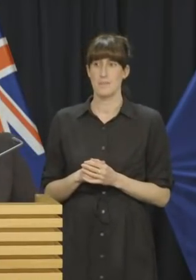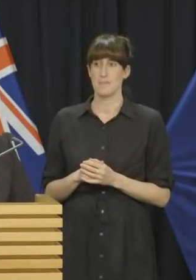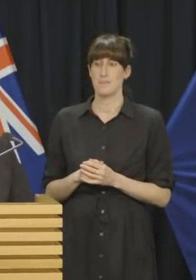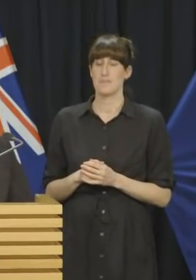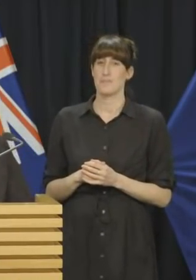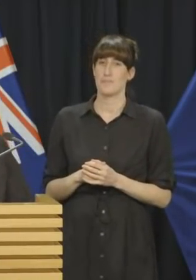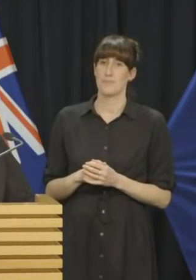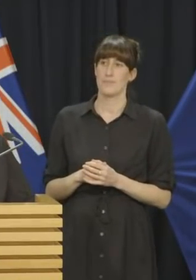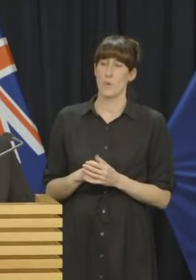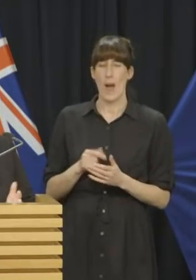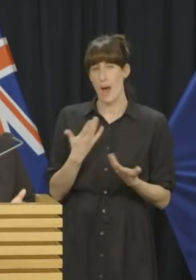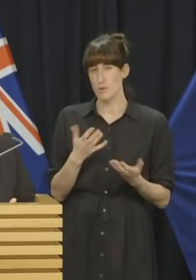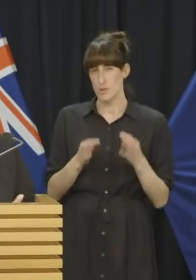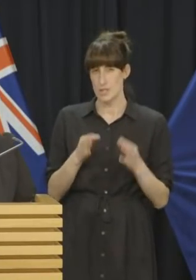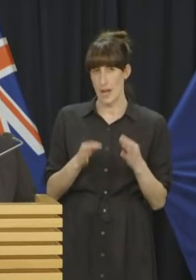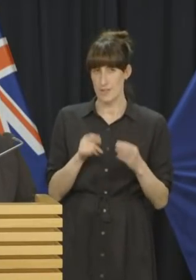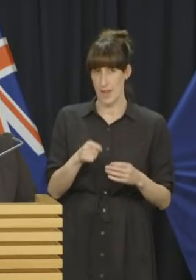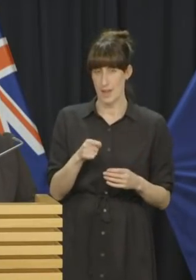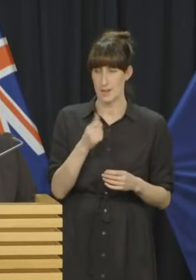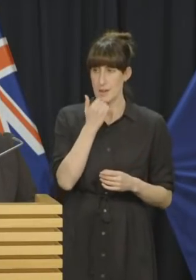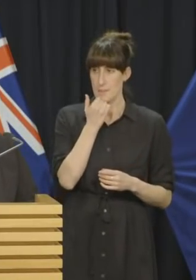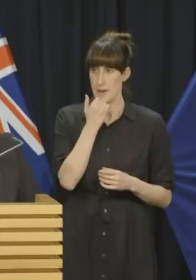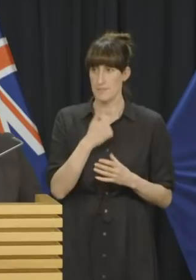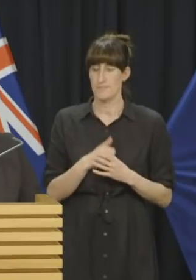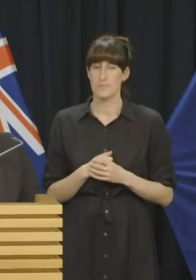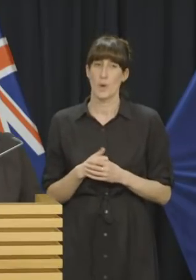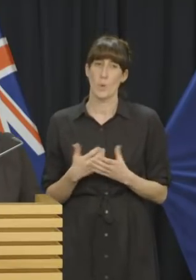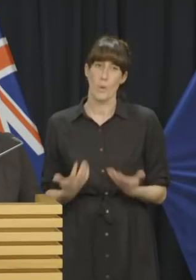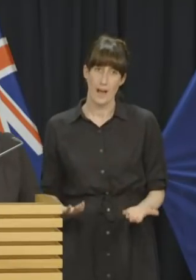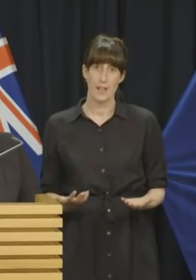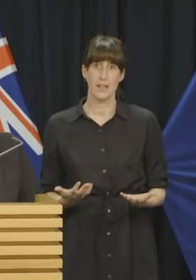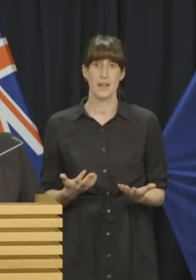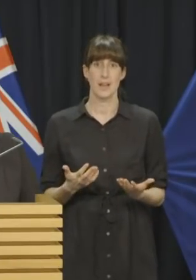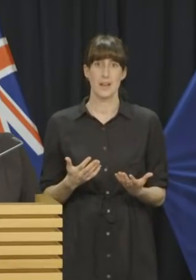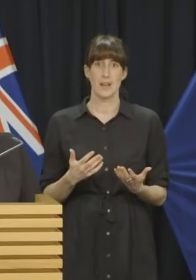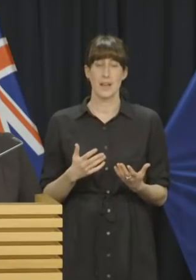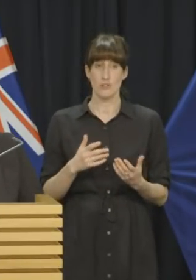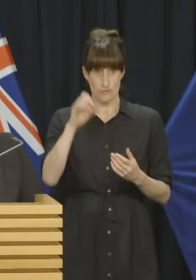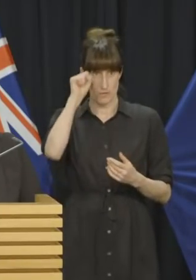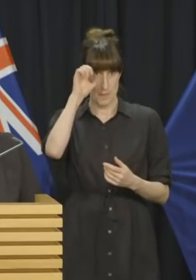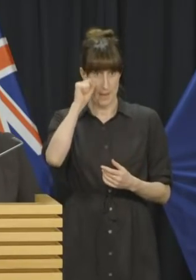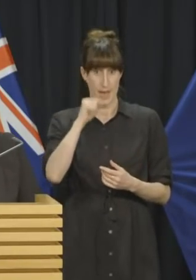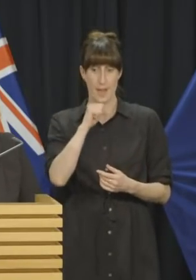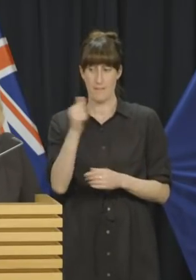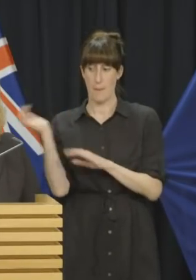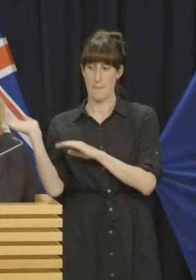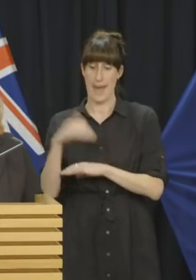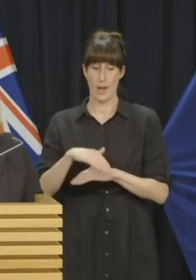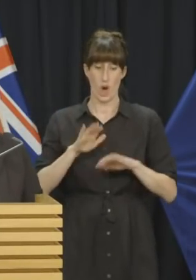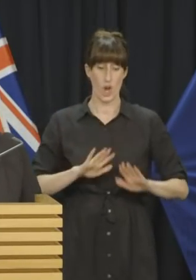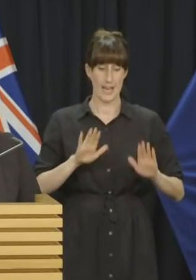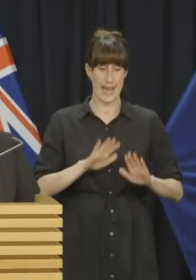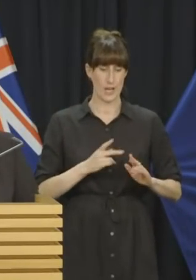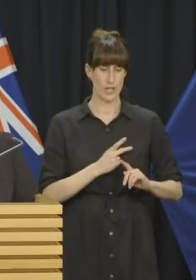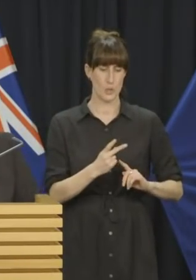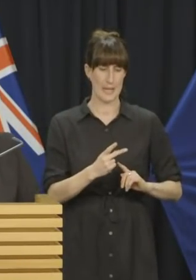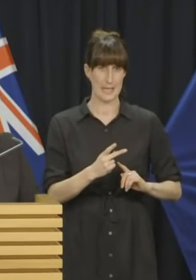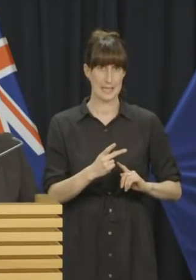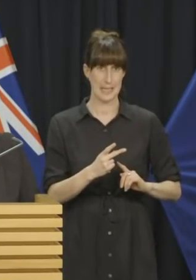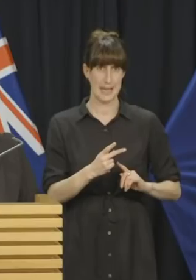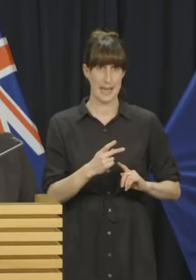that people may need to be people will certainly have to do managed isolation of part of their holiday. We didn't want to make that period too